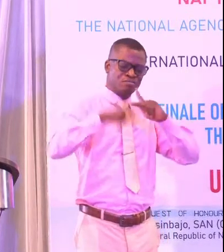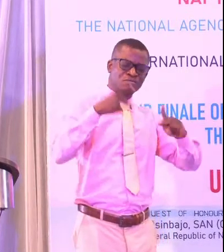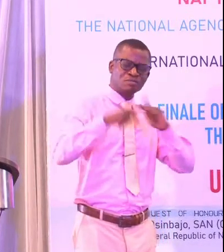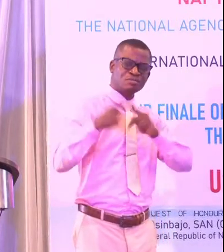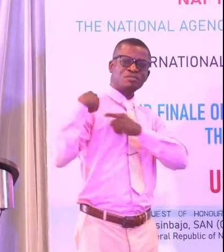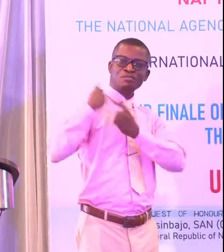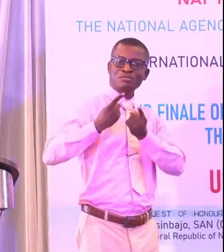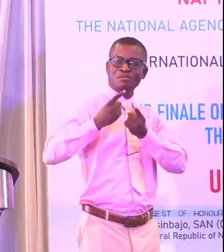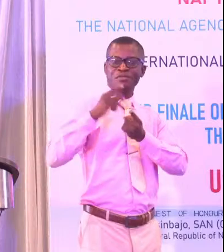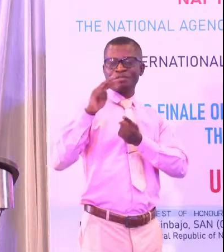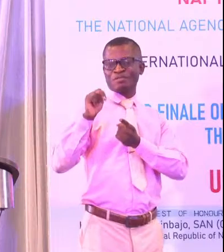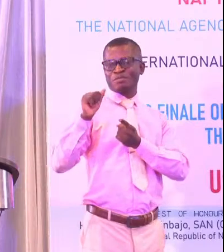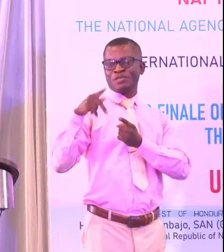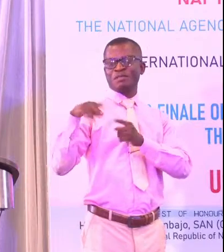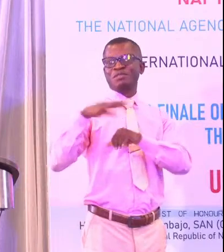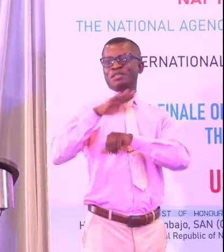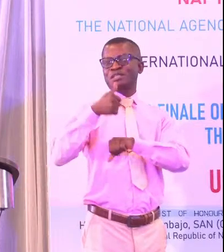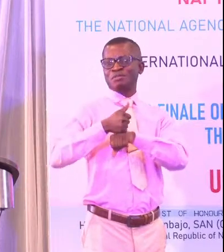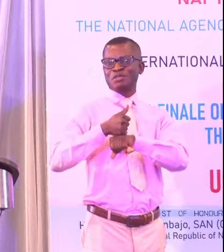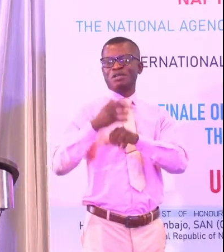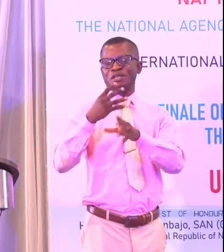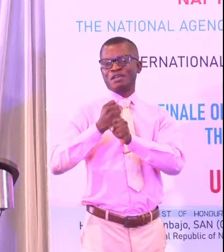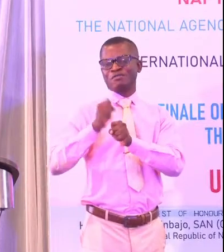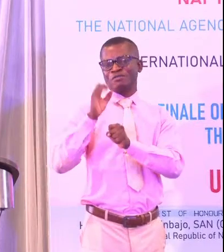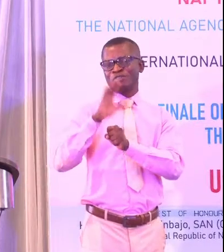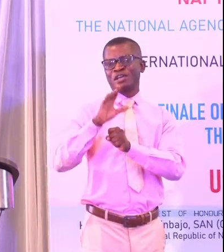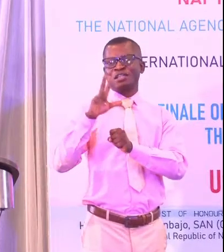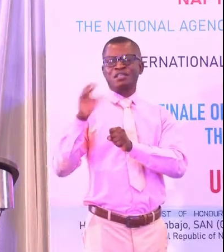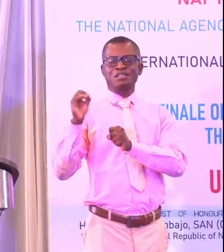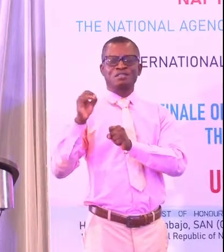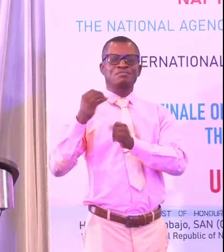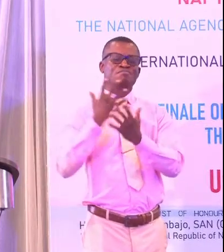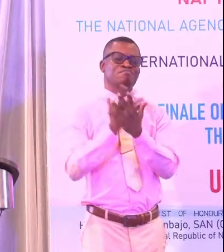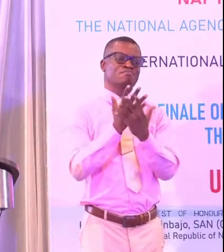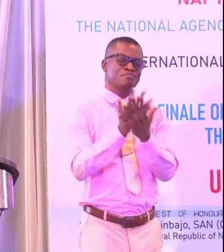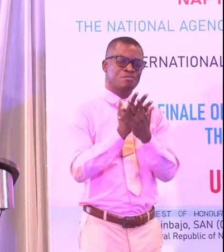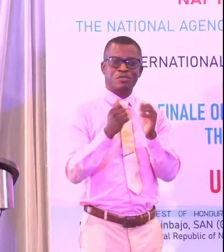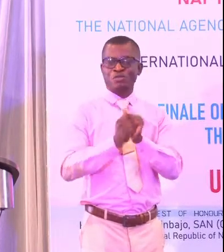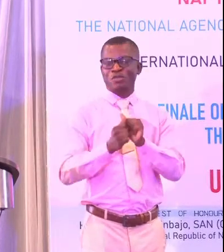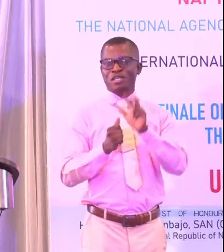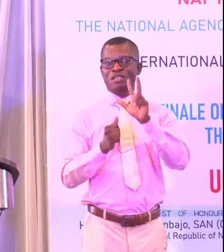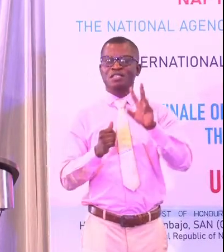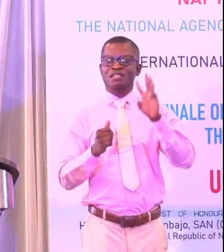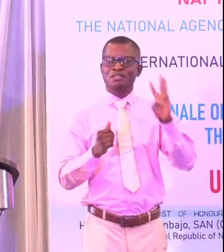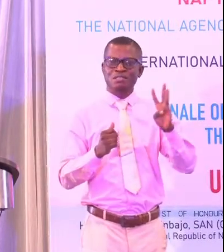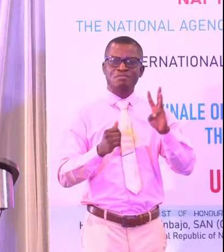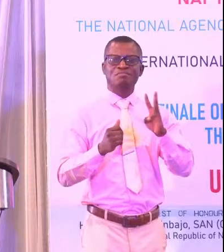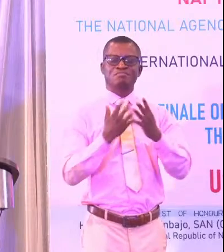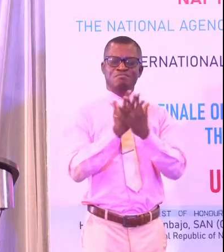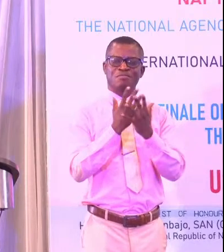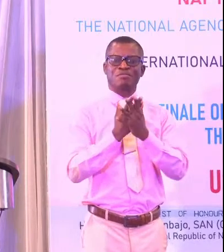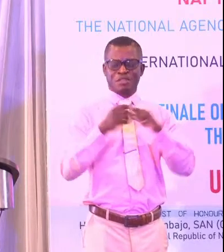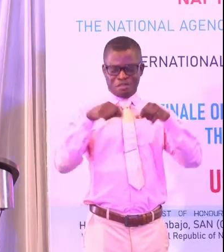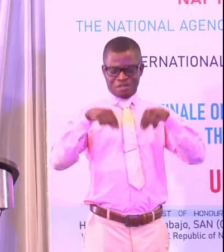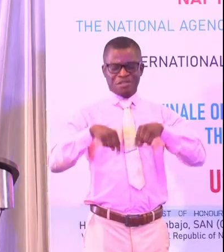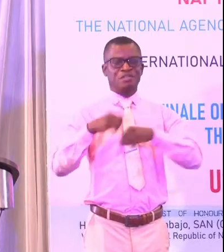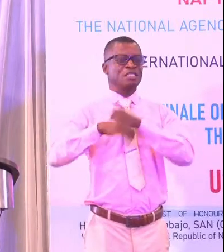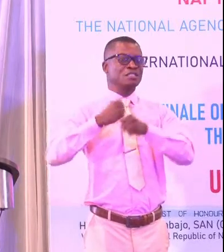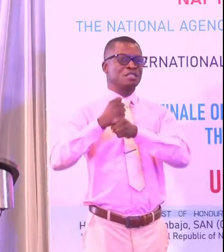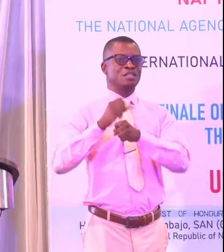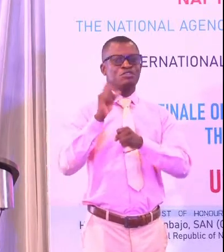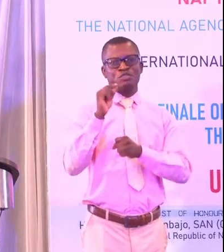the agency has secured 530 convictions and 36 convictions and counting for the year